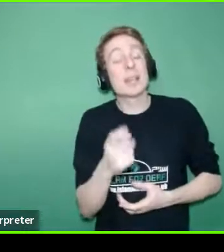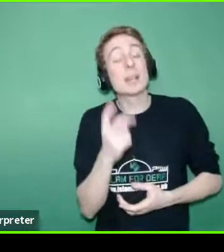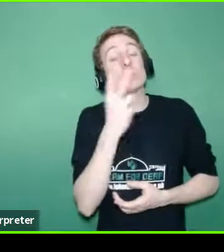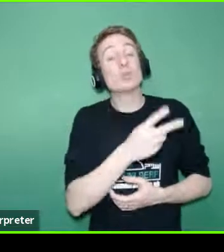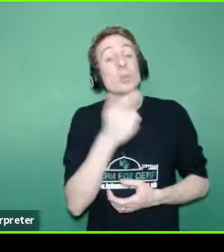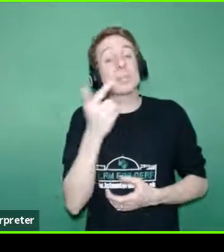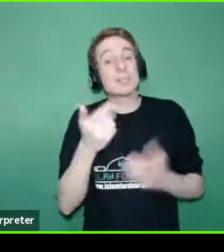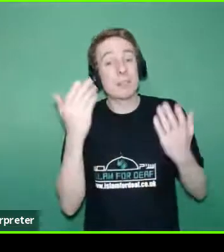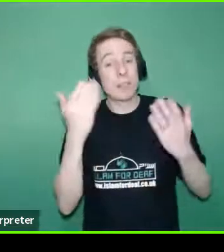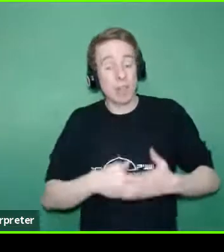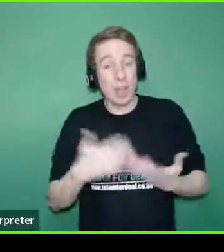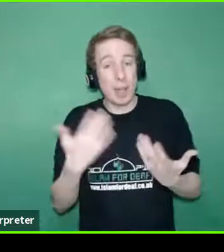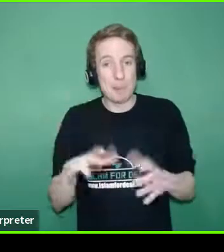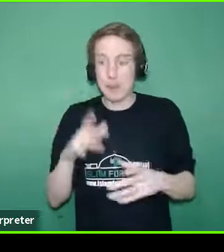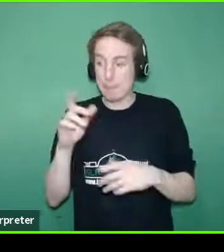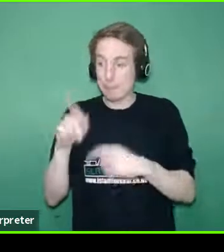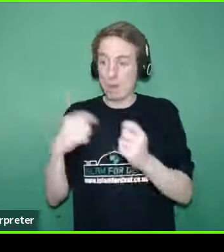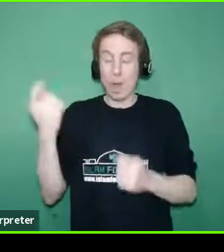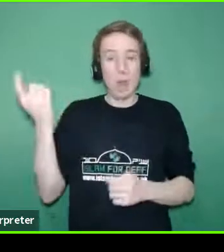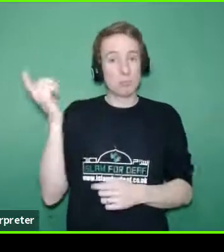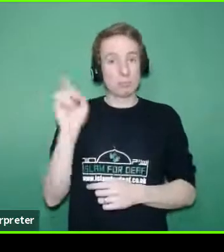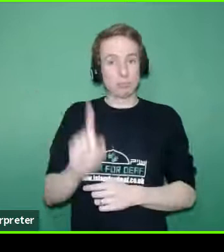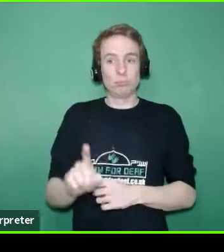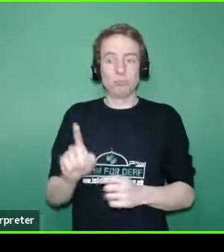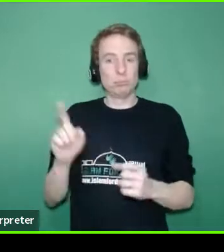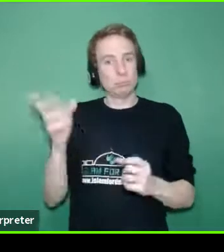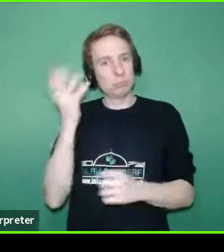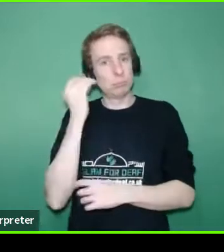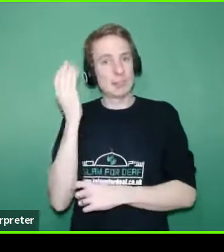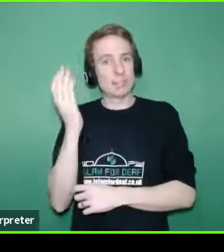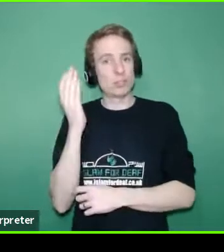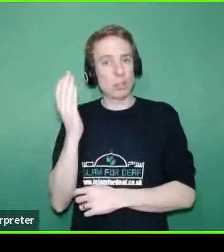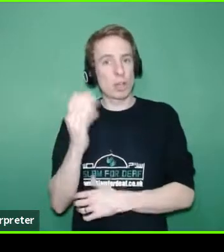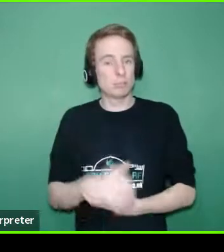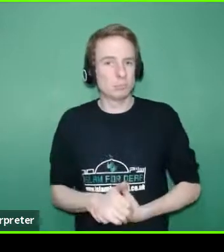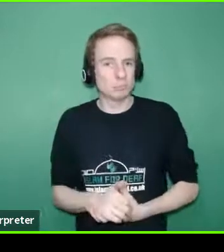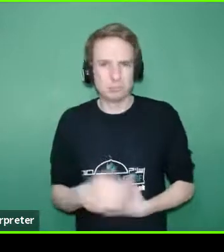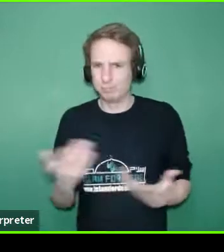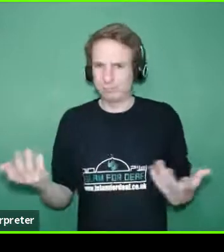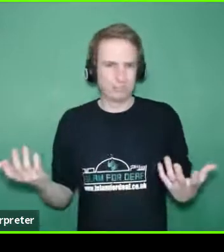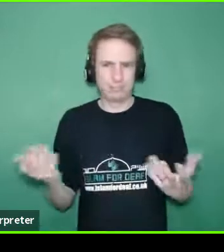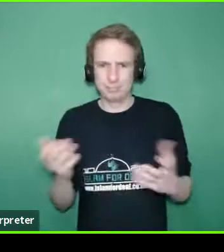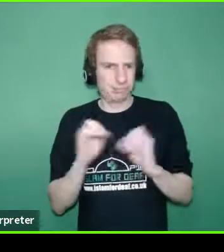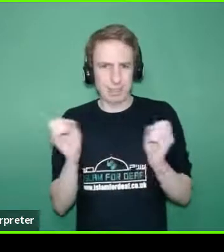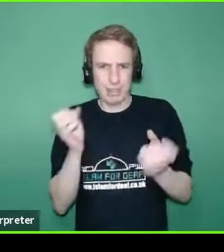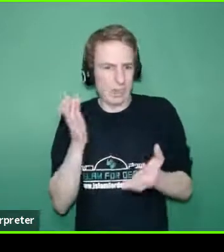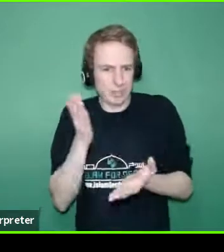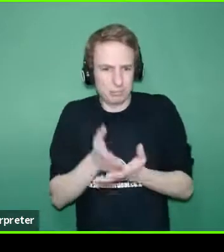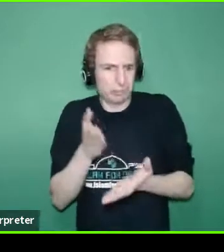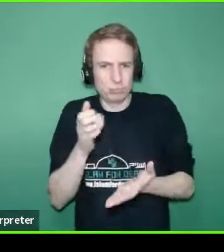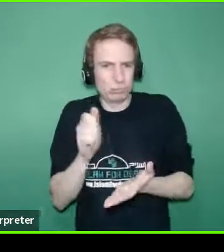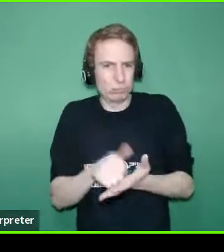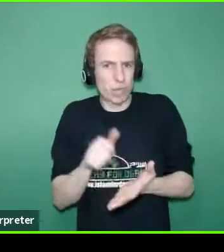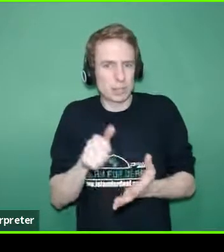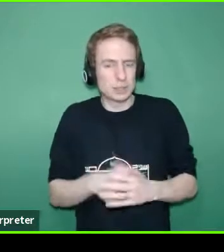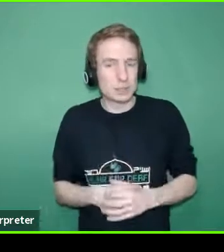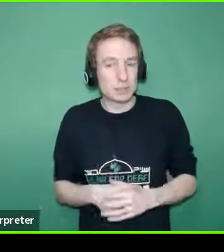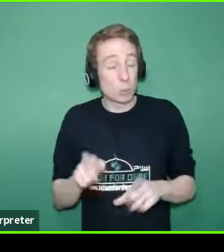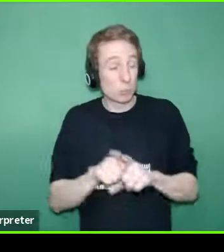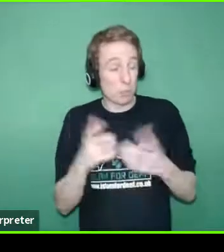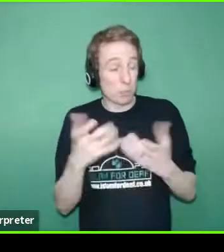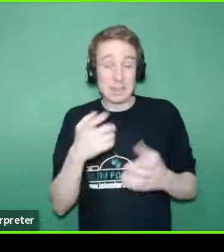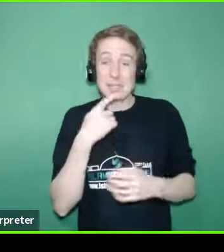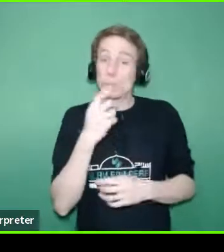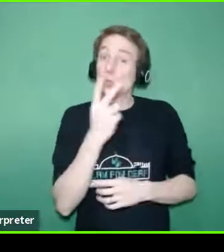the 27th day of it. And this is not authentic. And it's also been said on the 25th day of Rajab. And this